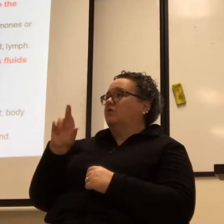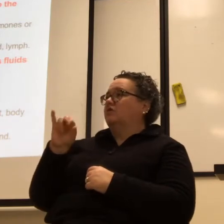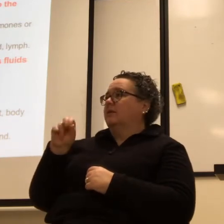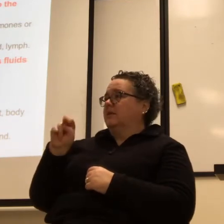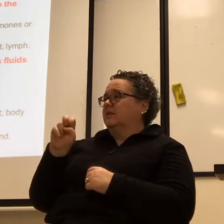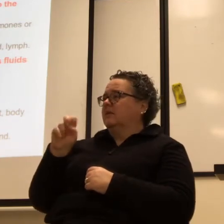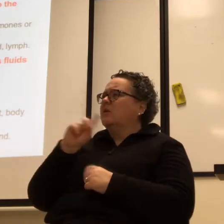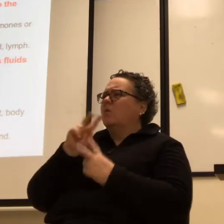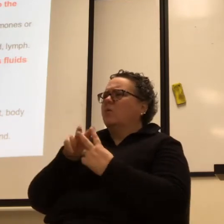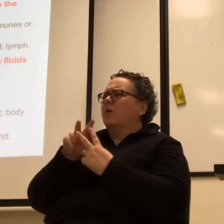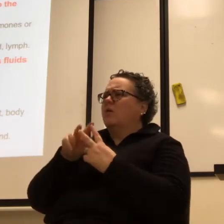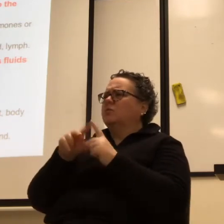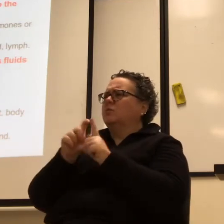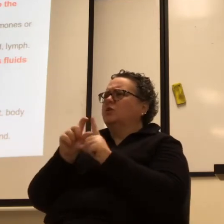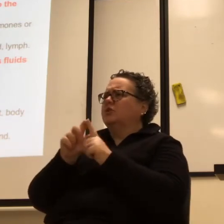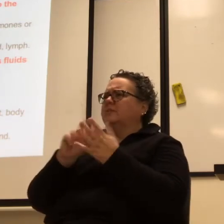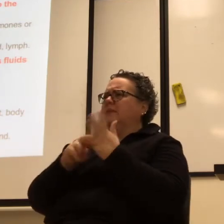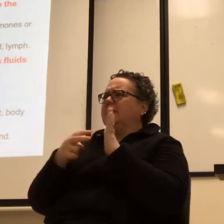endocrine, exocrine.